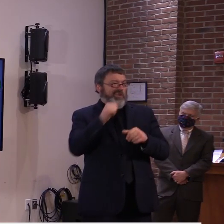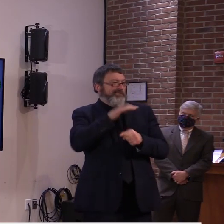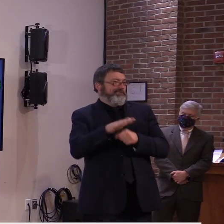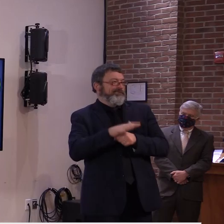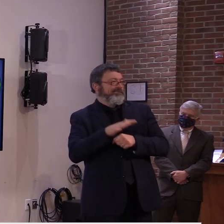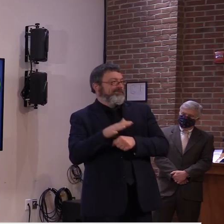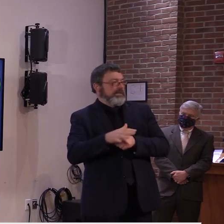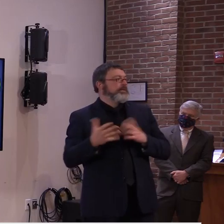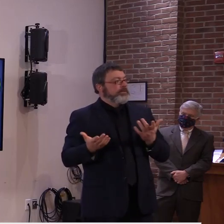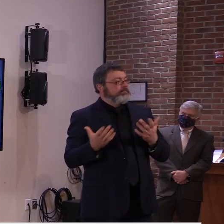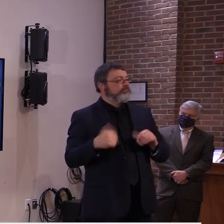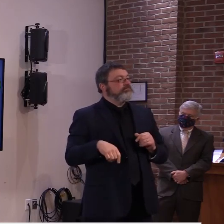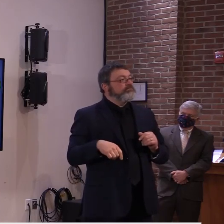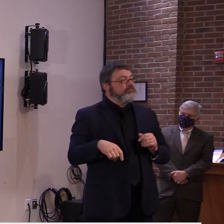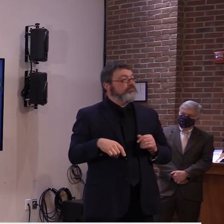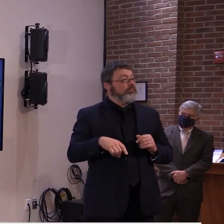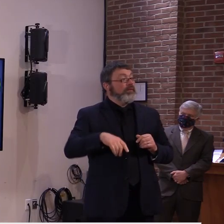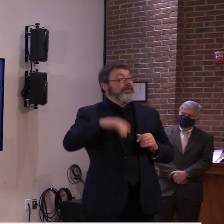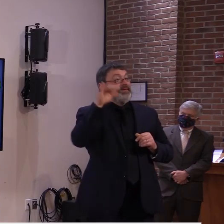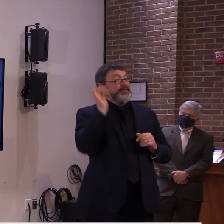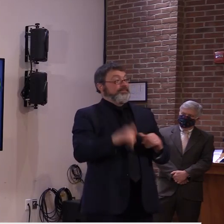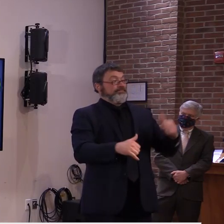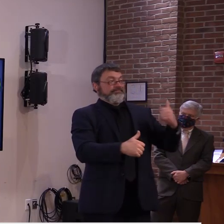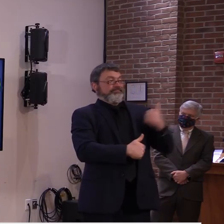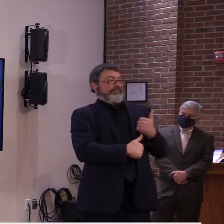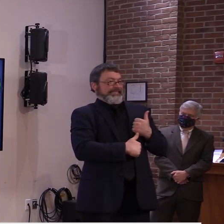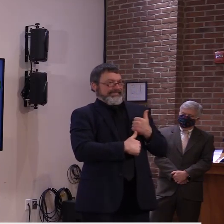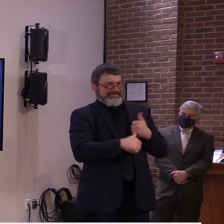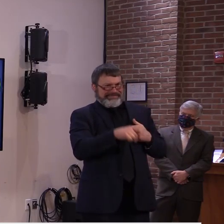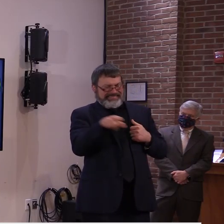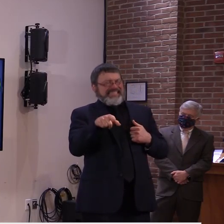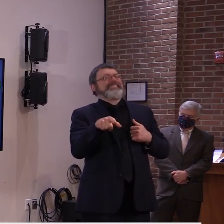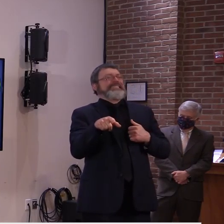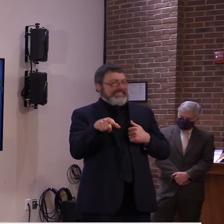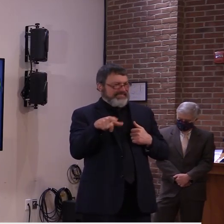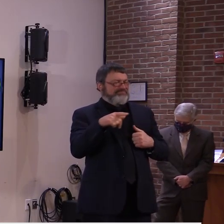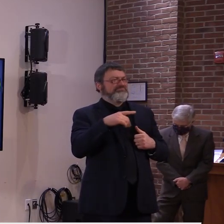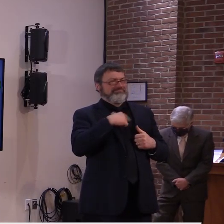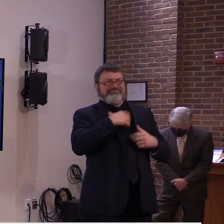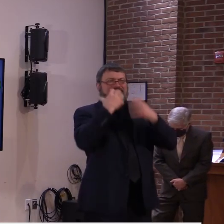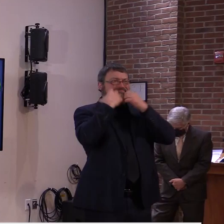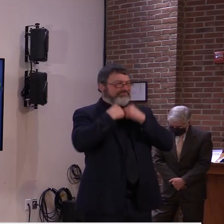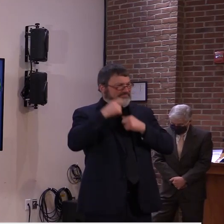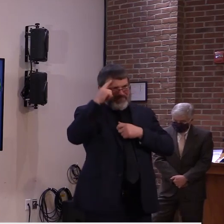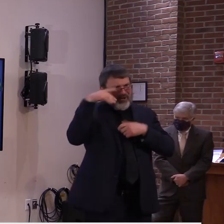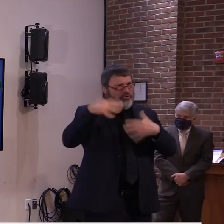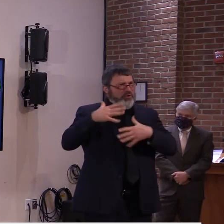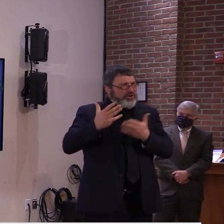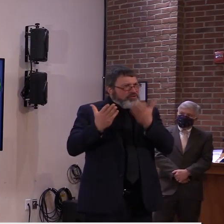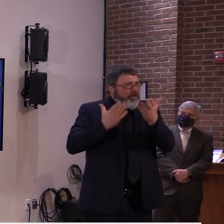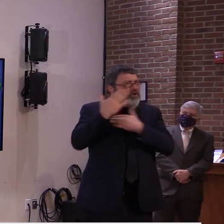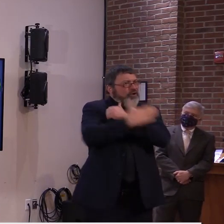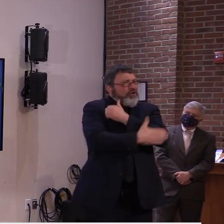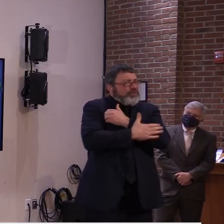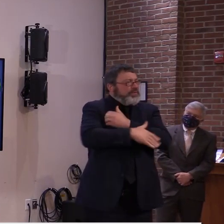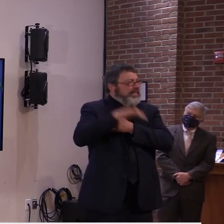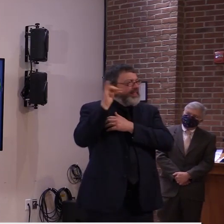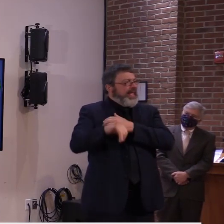wasn't really well supervised in some respects. So they're amongst our